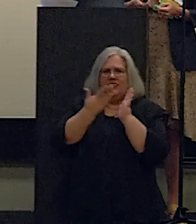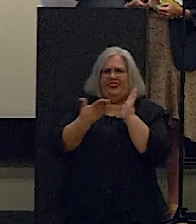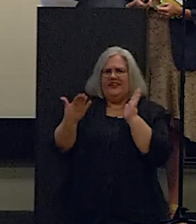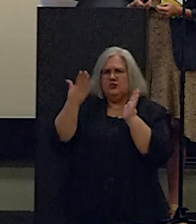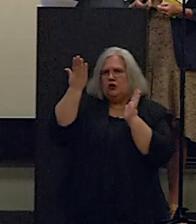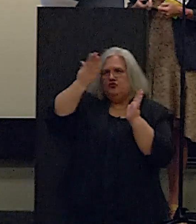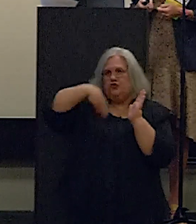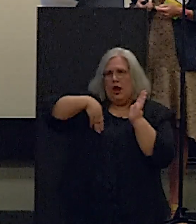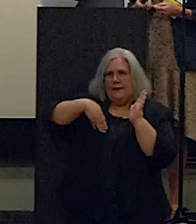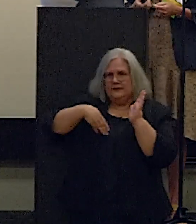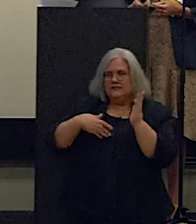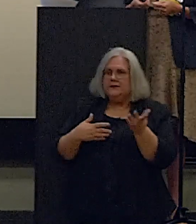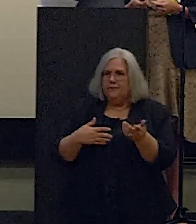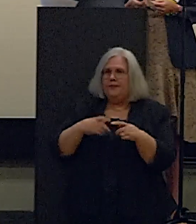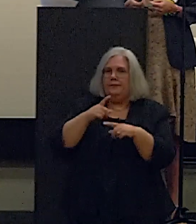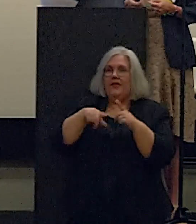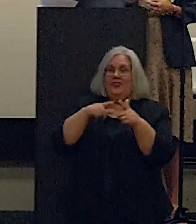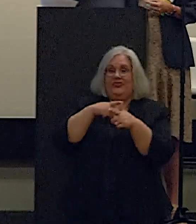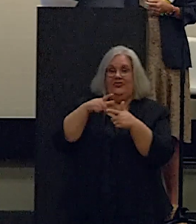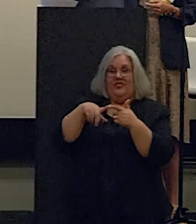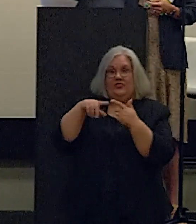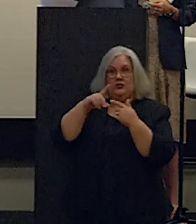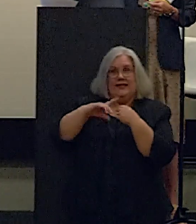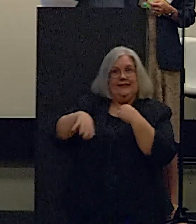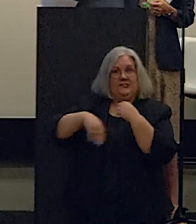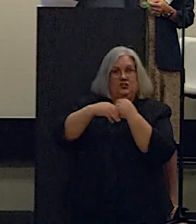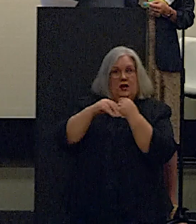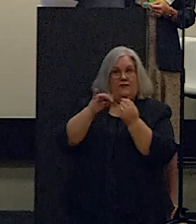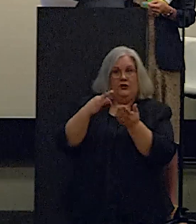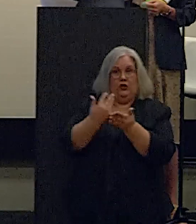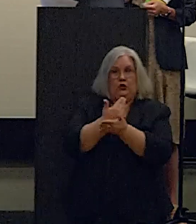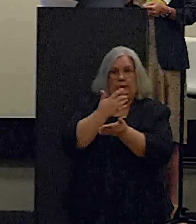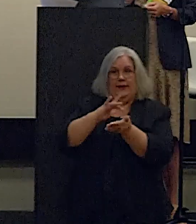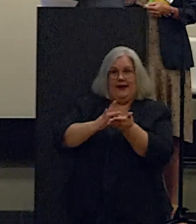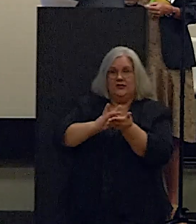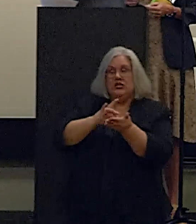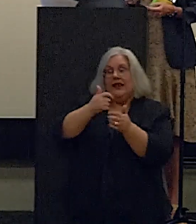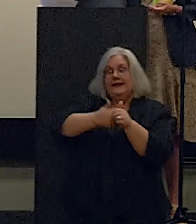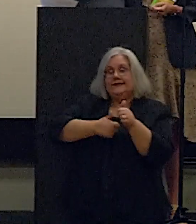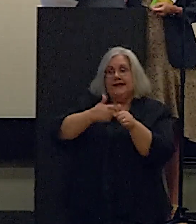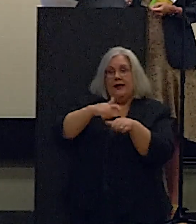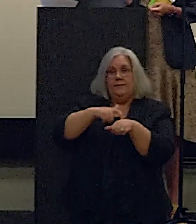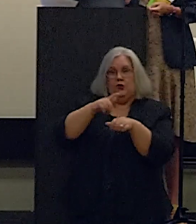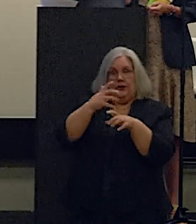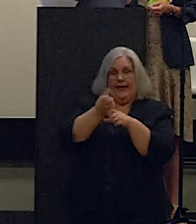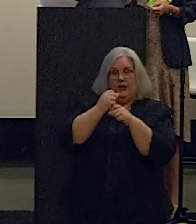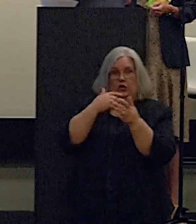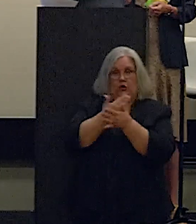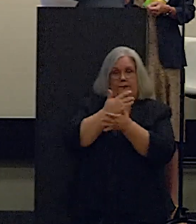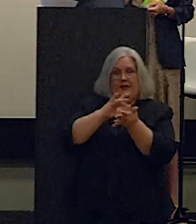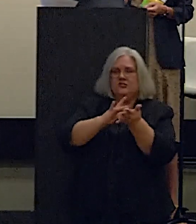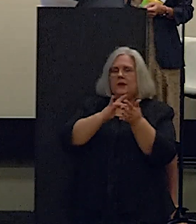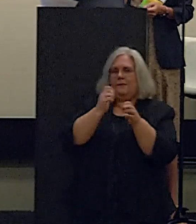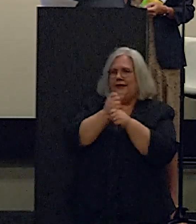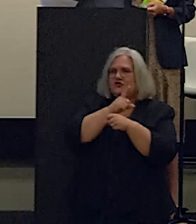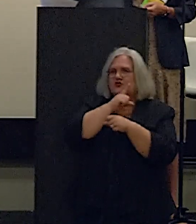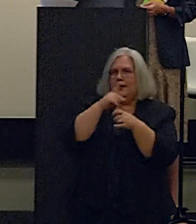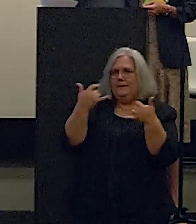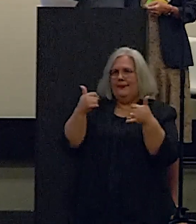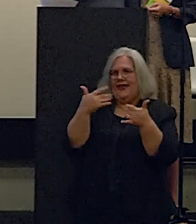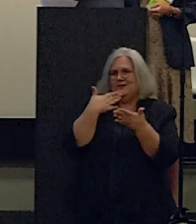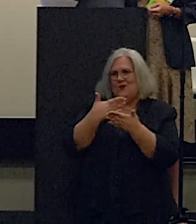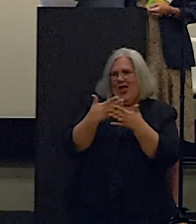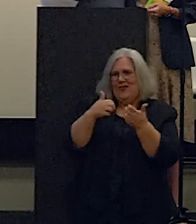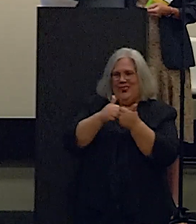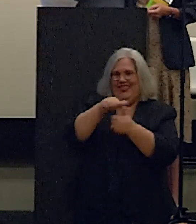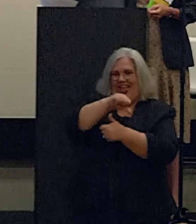Then there's the addition of a new medication. So every time you get a new medication, you need to make sure that it plays well with others. So there